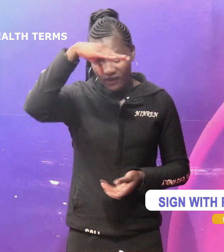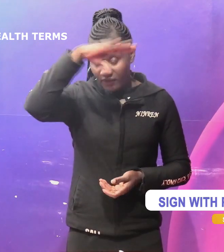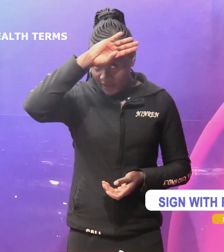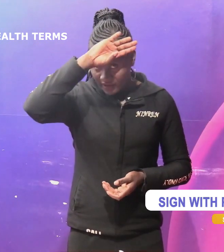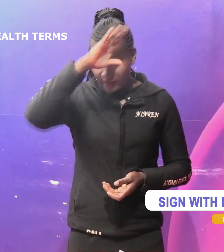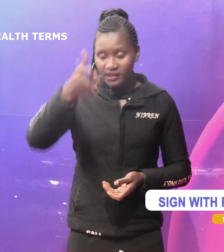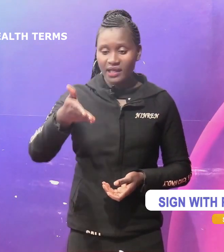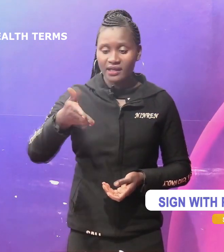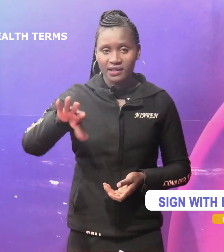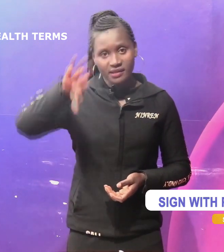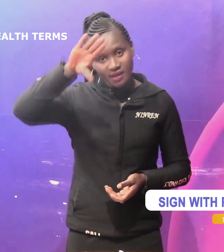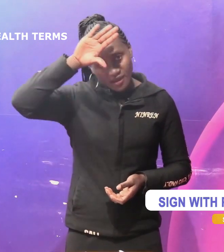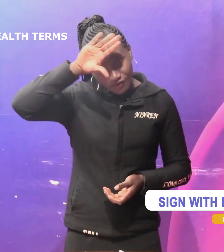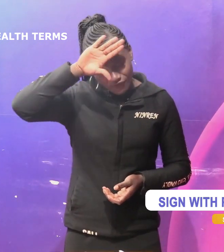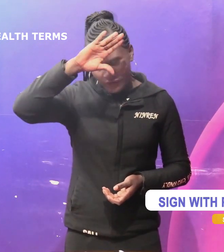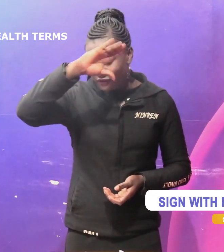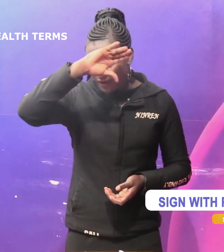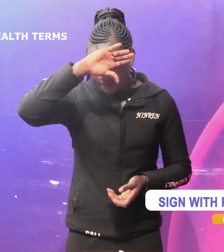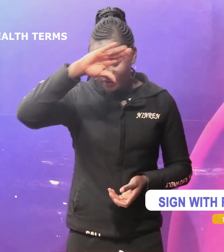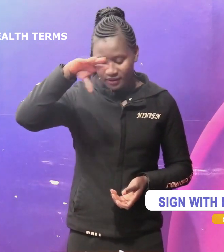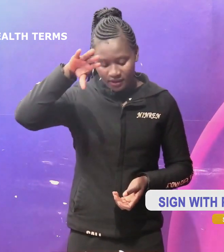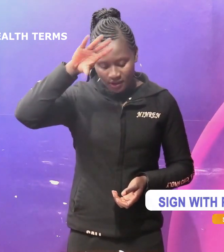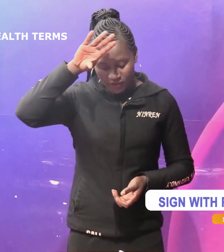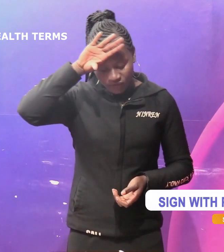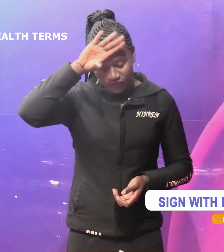fever, like this. Fever, fever,